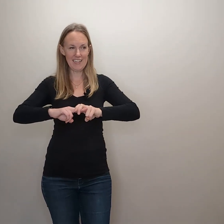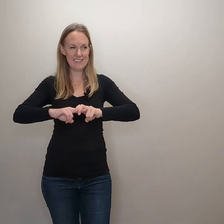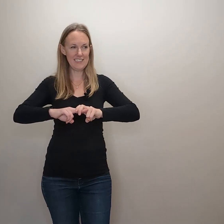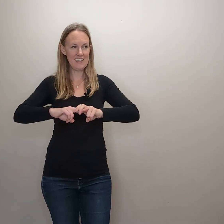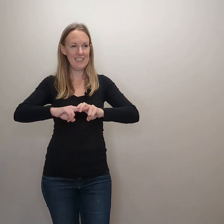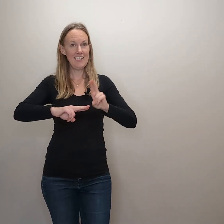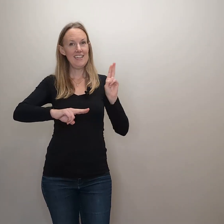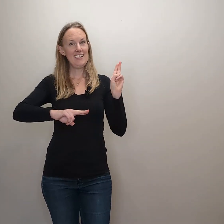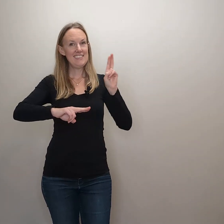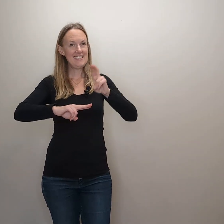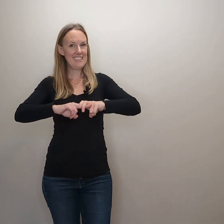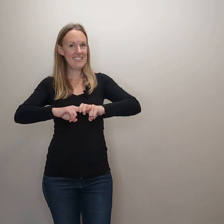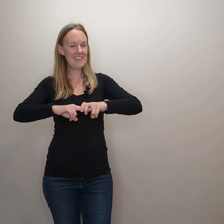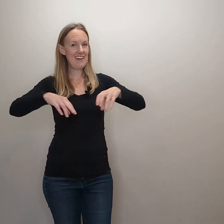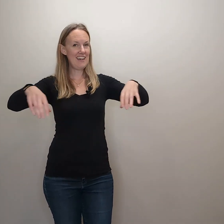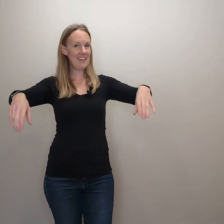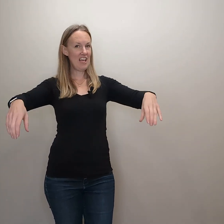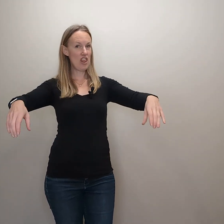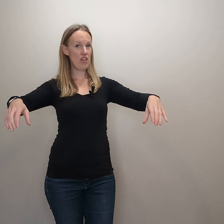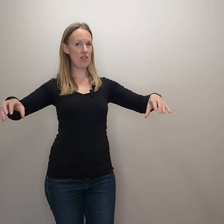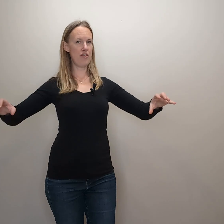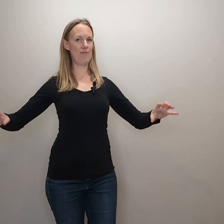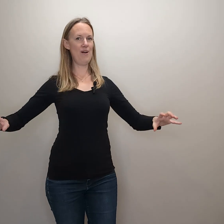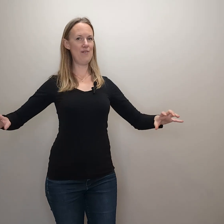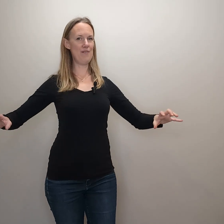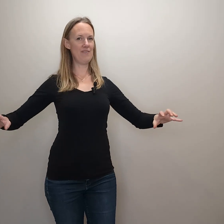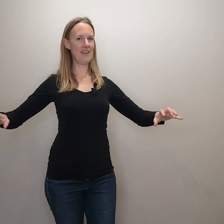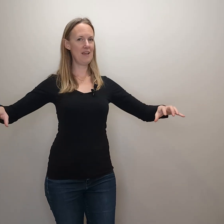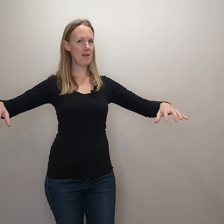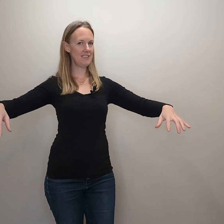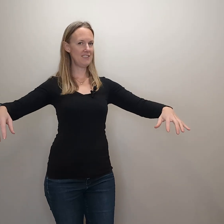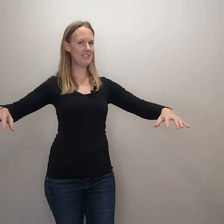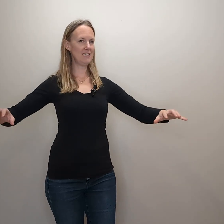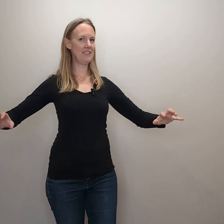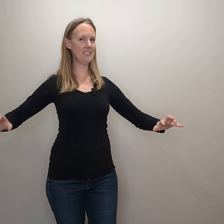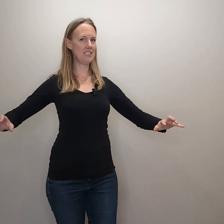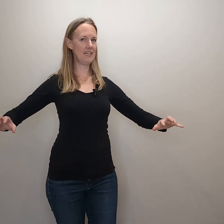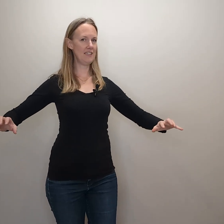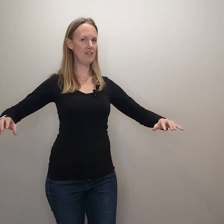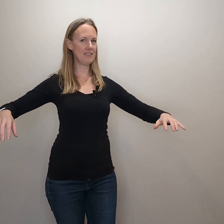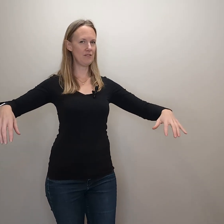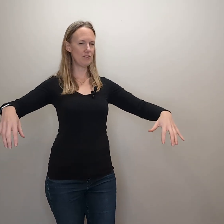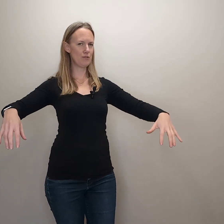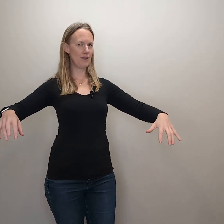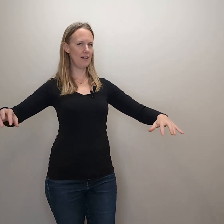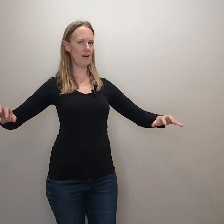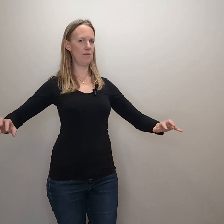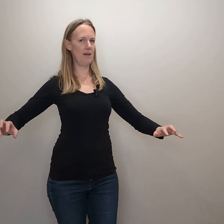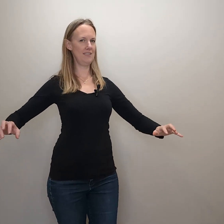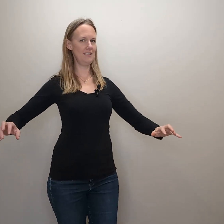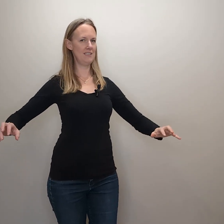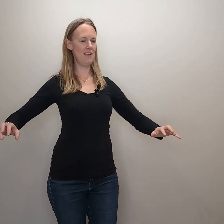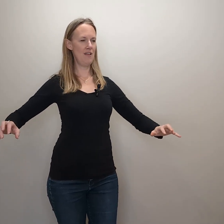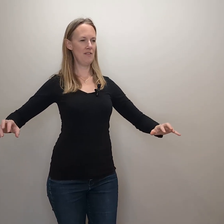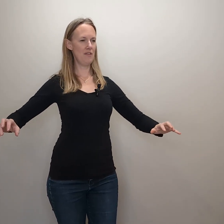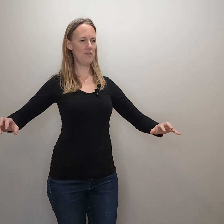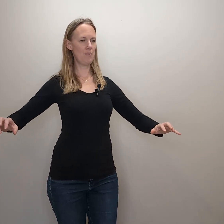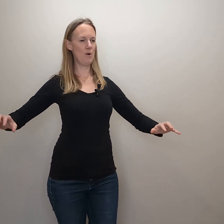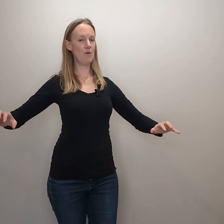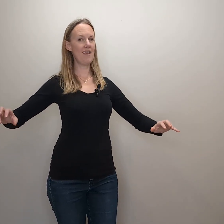hand. Seated on the throne. Okay, imagine you're sitting on a chair and you got those great armrests, the throne, and